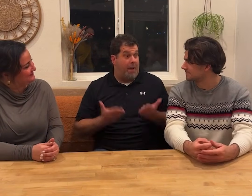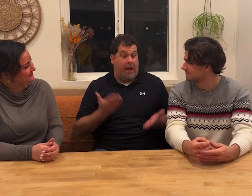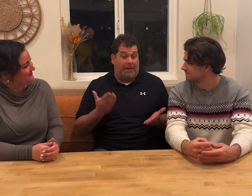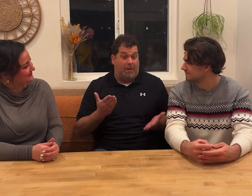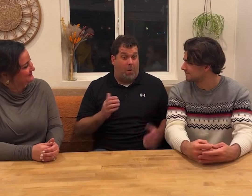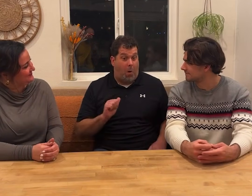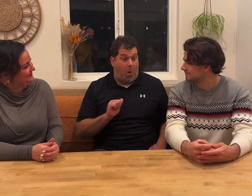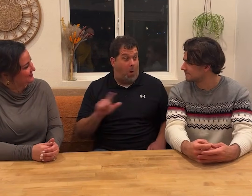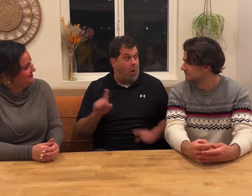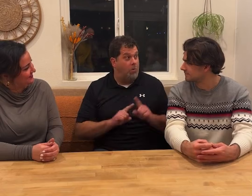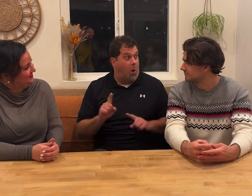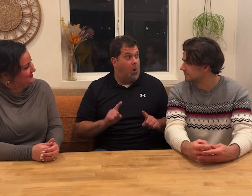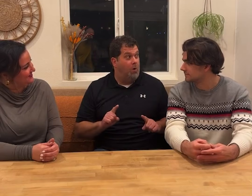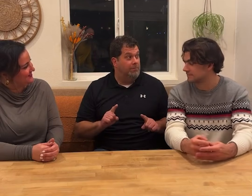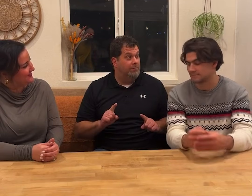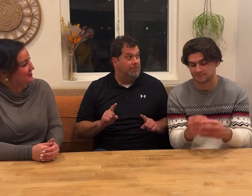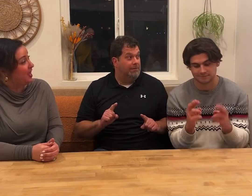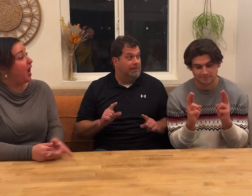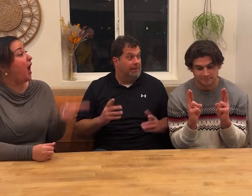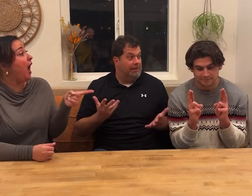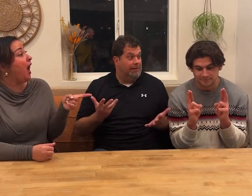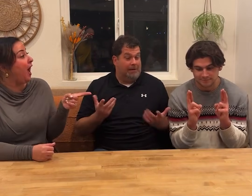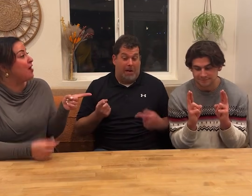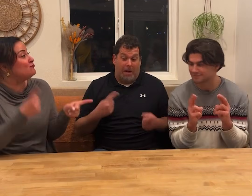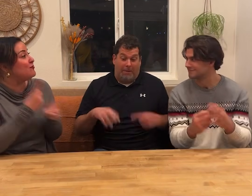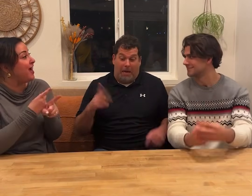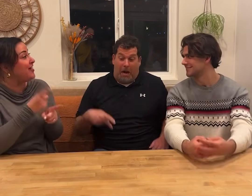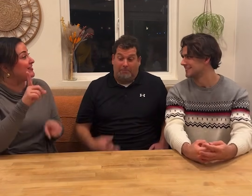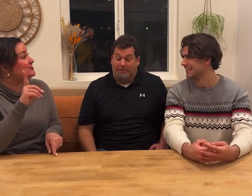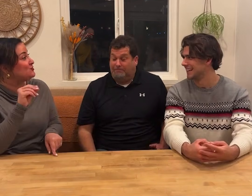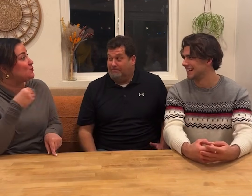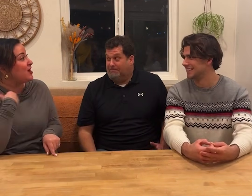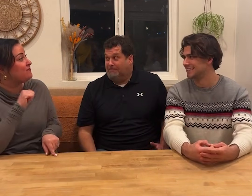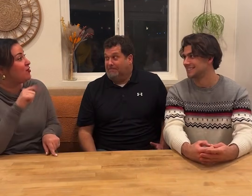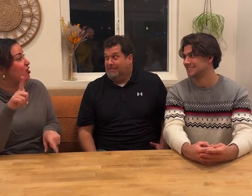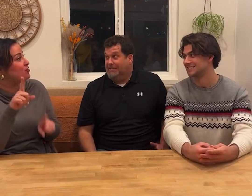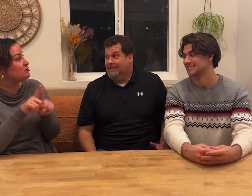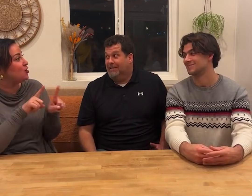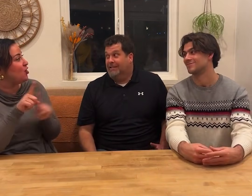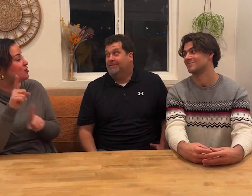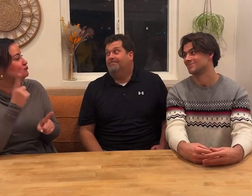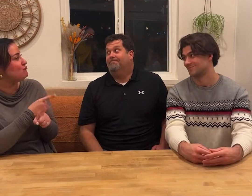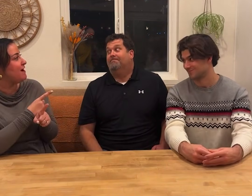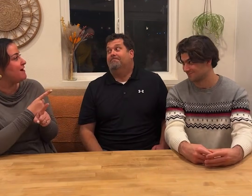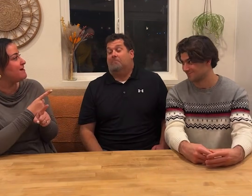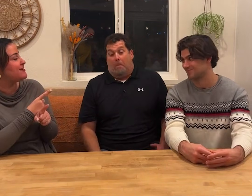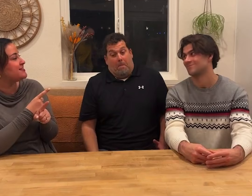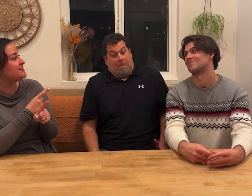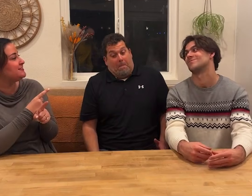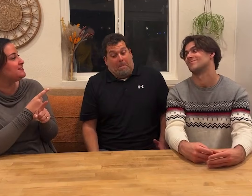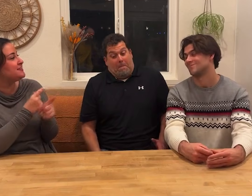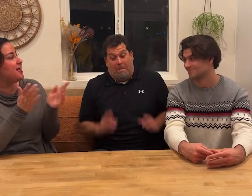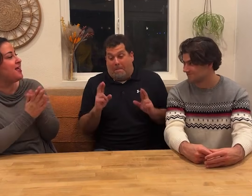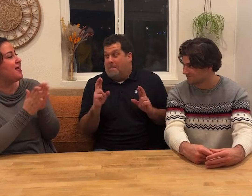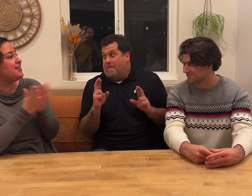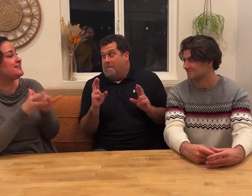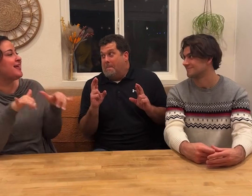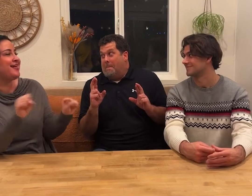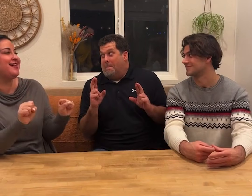Yeah, maybe All-Stars, fingers crossed. Oh, right, they do have Amazing Race All-Stars. Who knows?